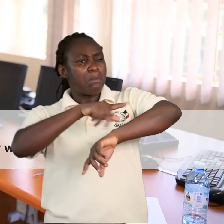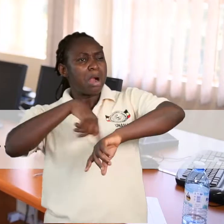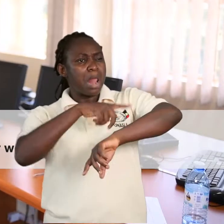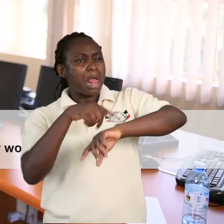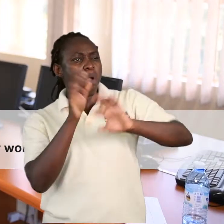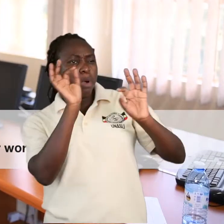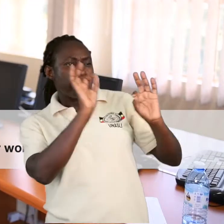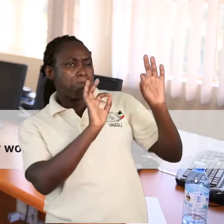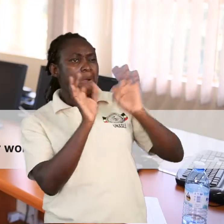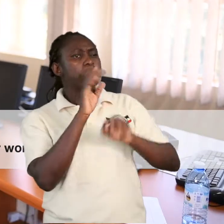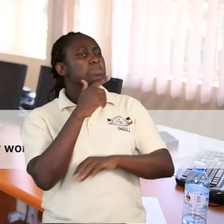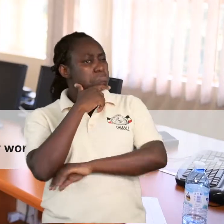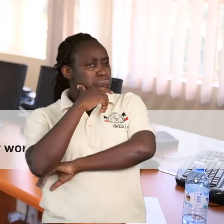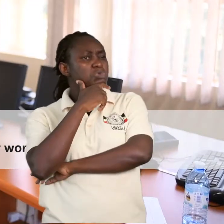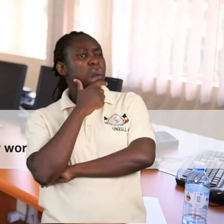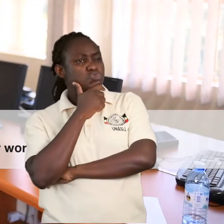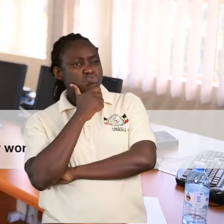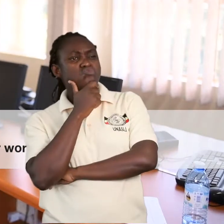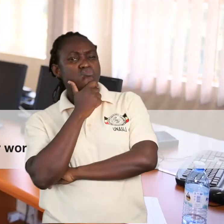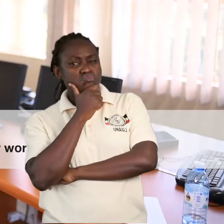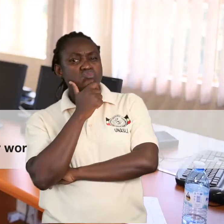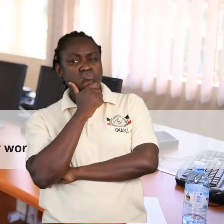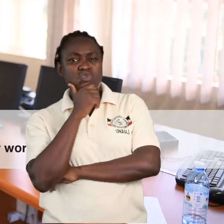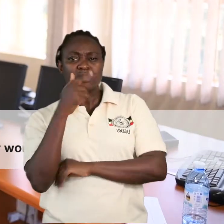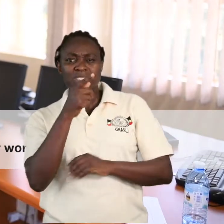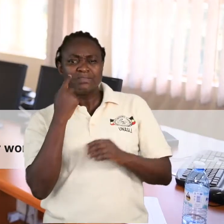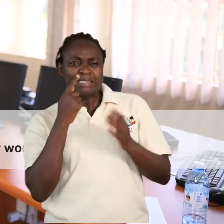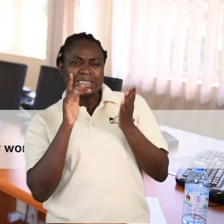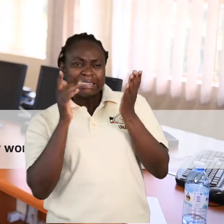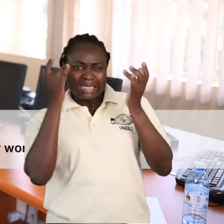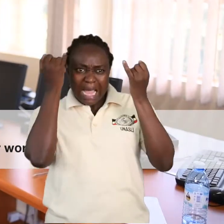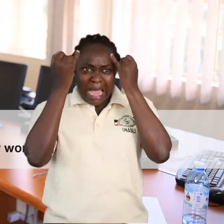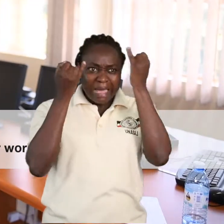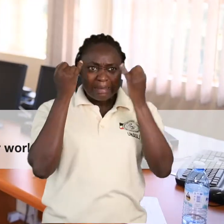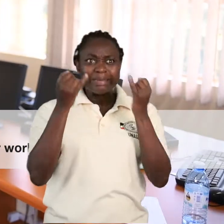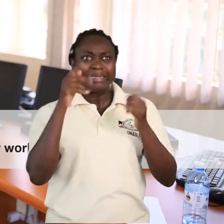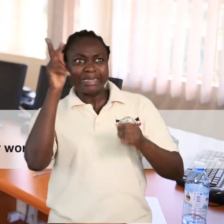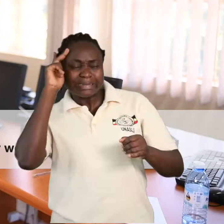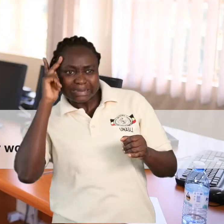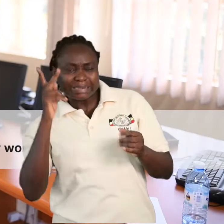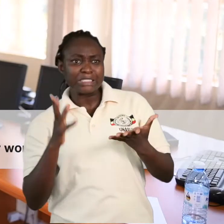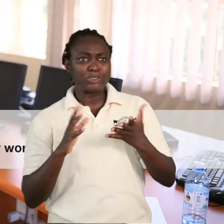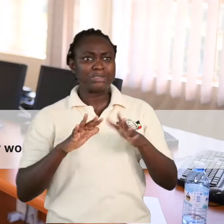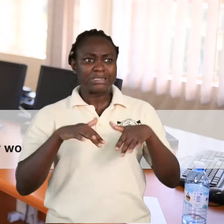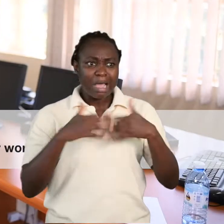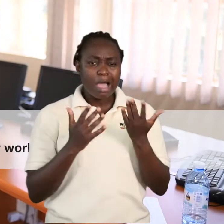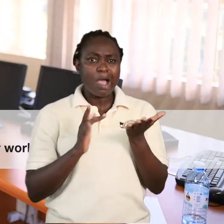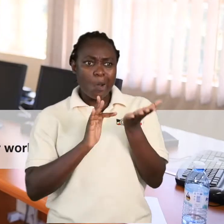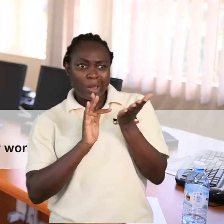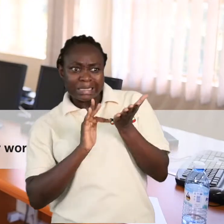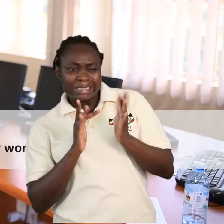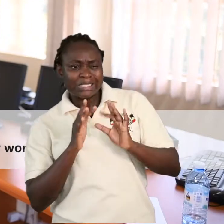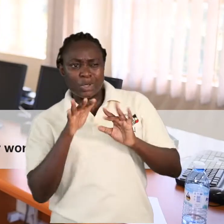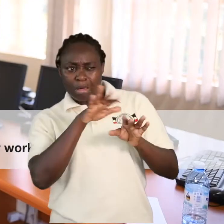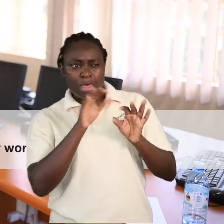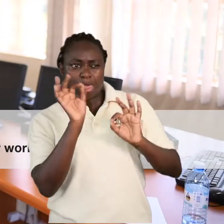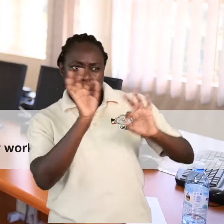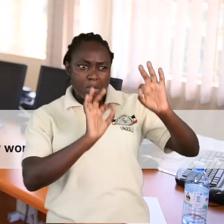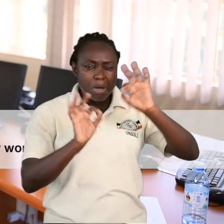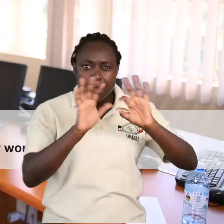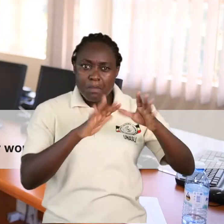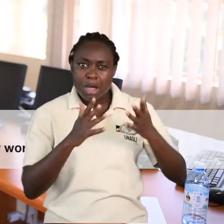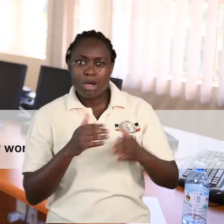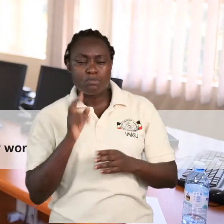poster. He looks at the techniques you have used, your ability you have used, and to